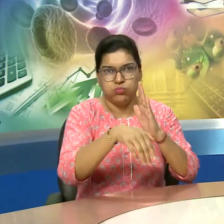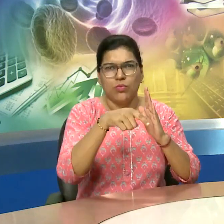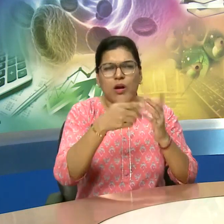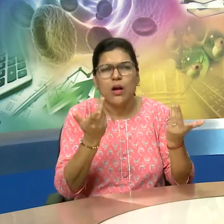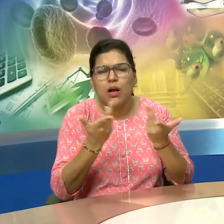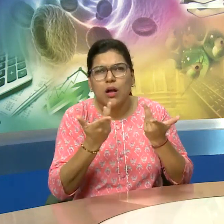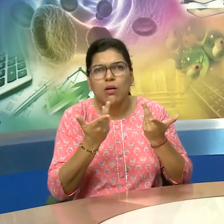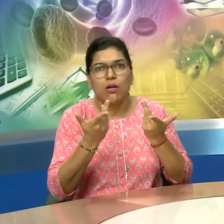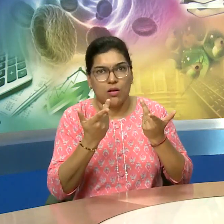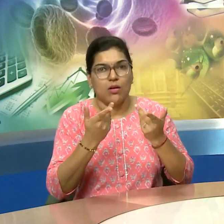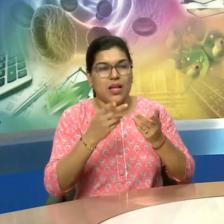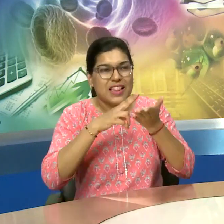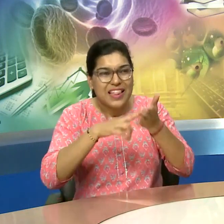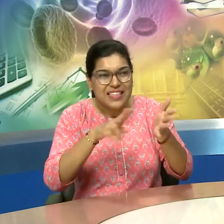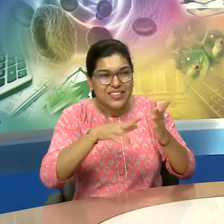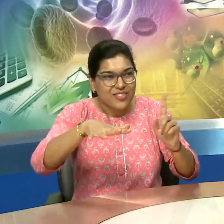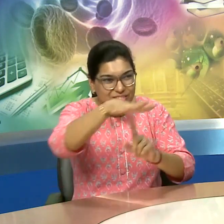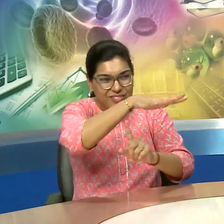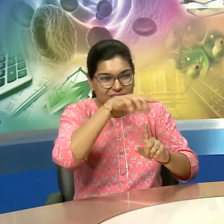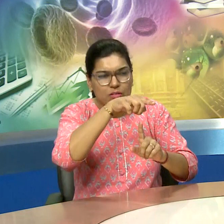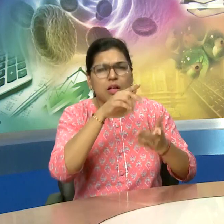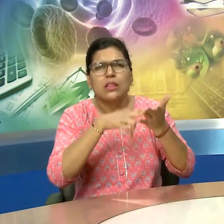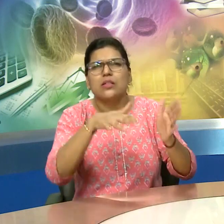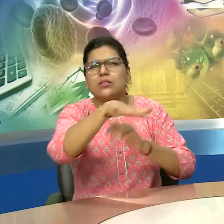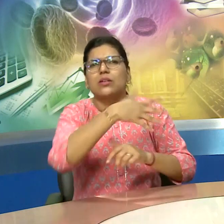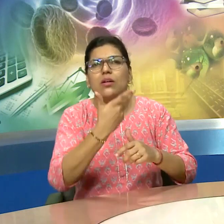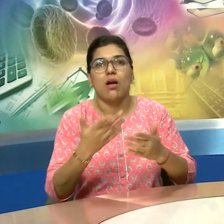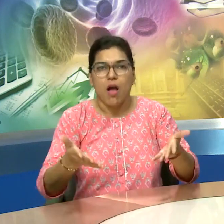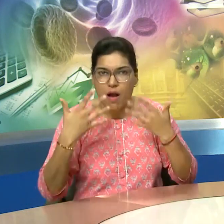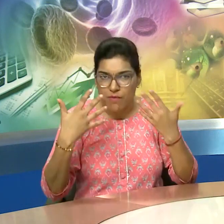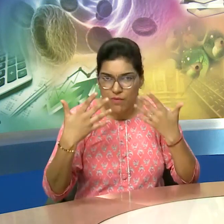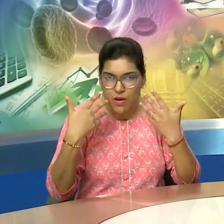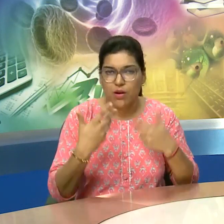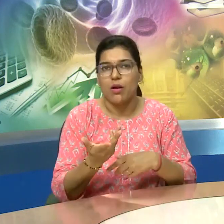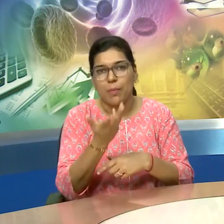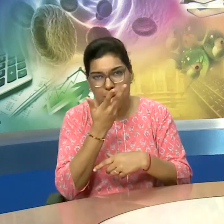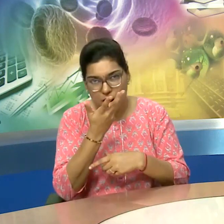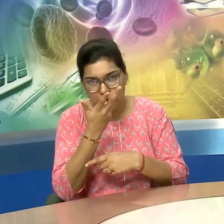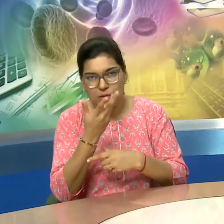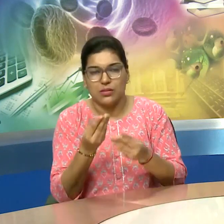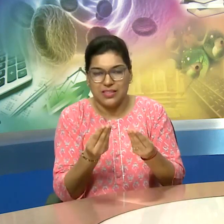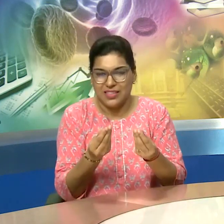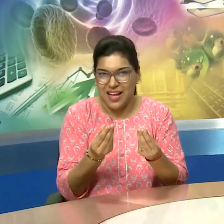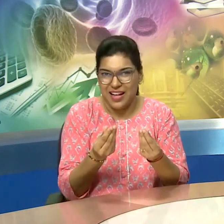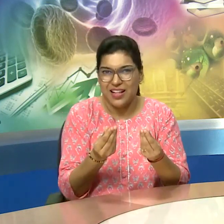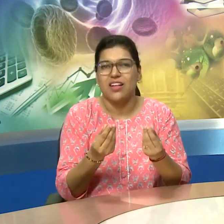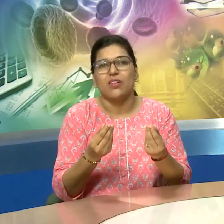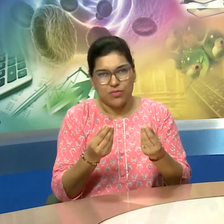It is the deterioration of the environment through depletion